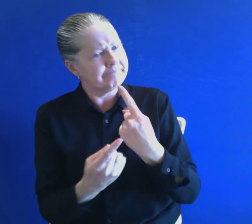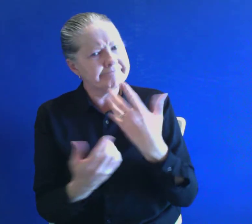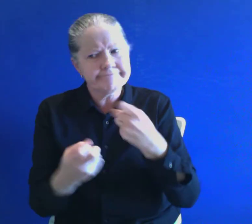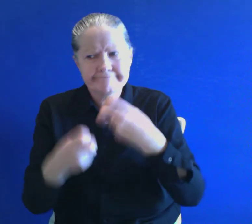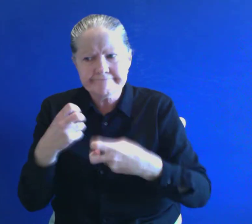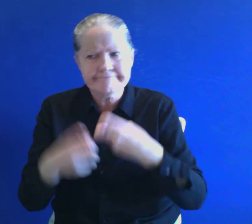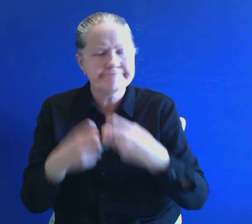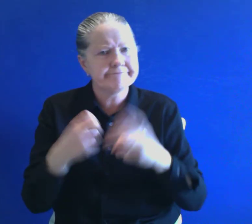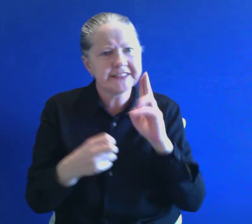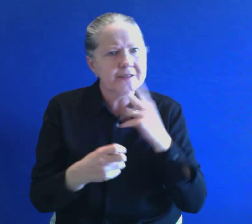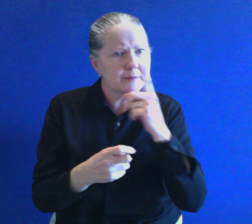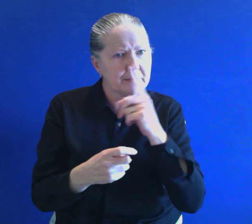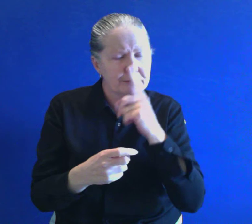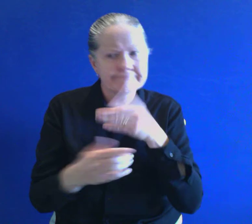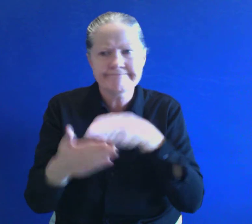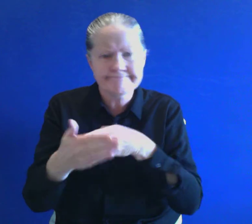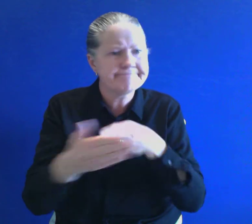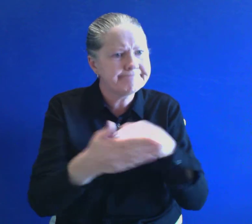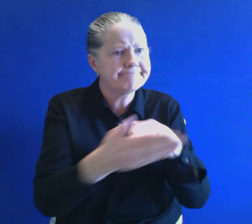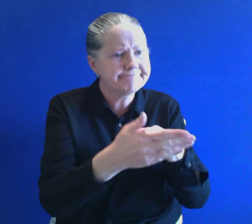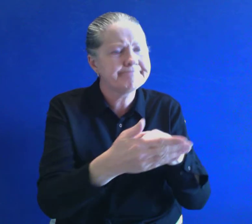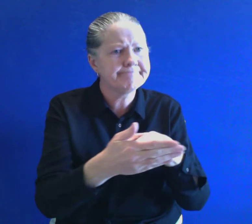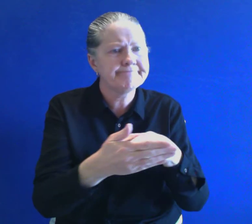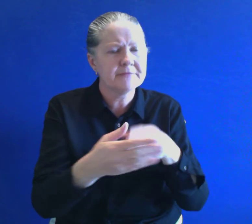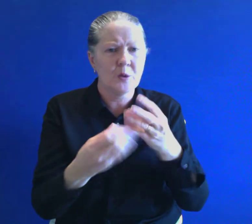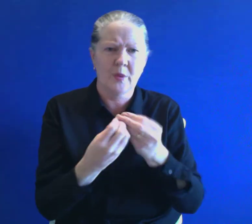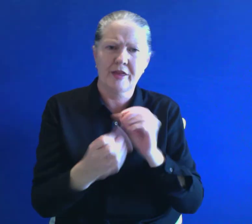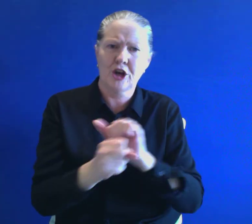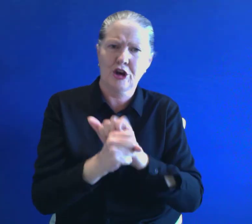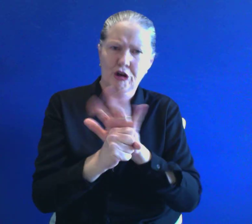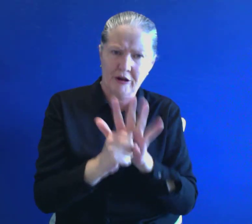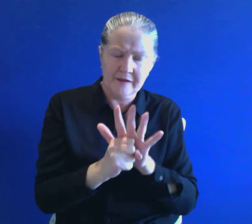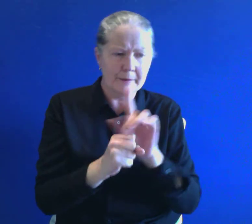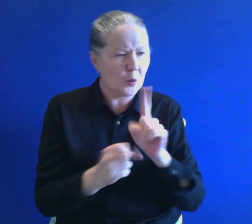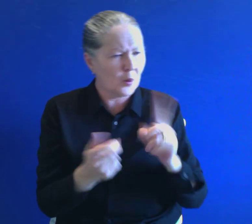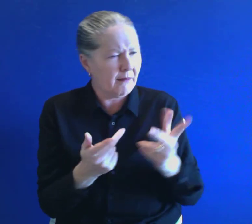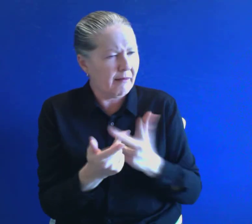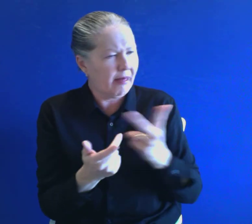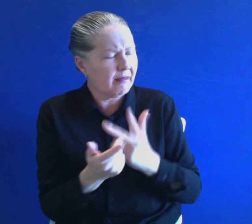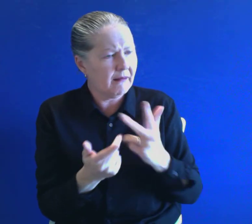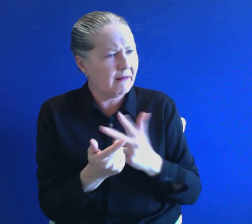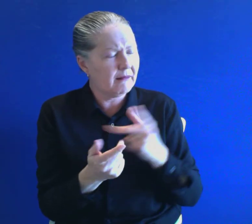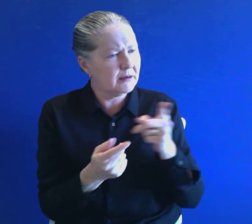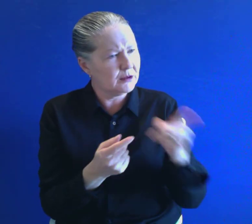the past few months with COVID but what else has been apparent for you in the deaf community?